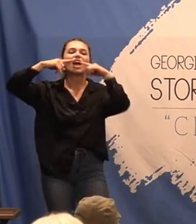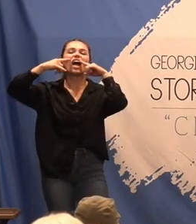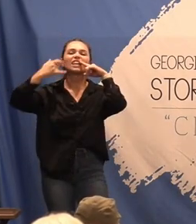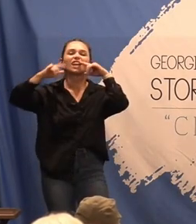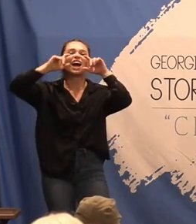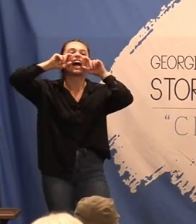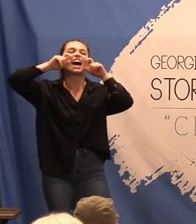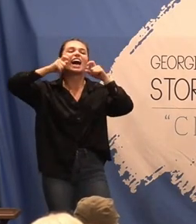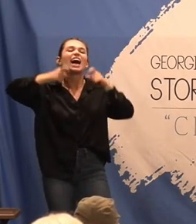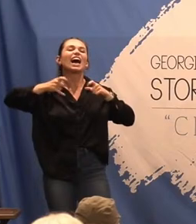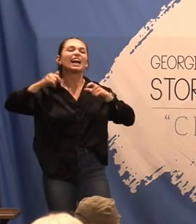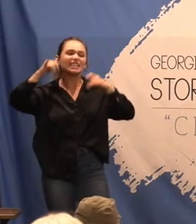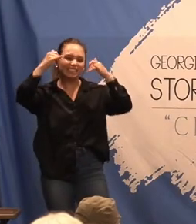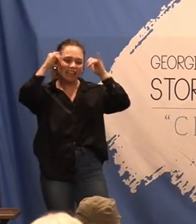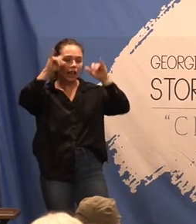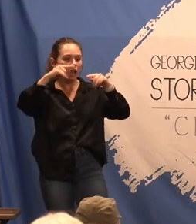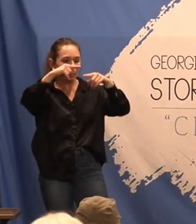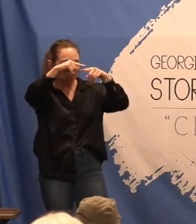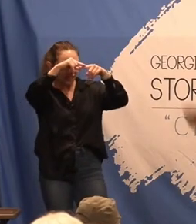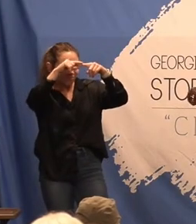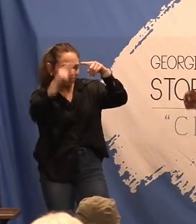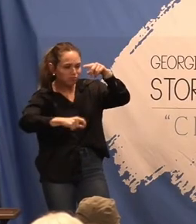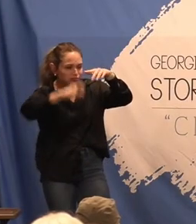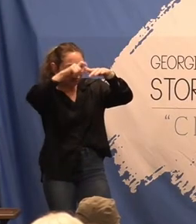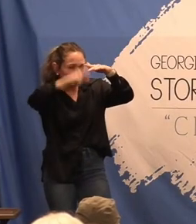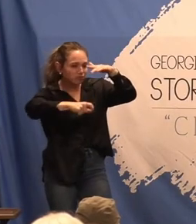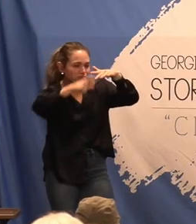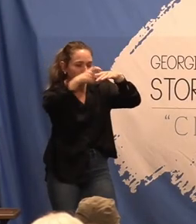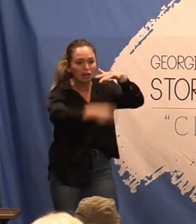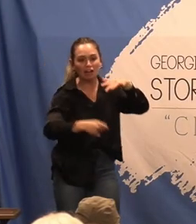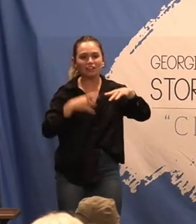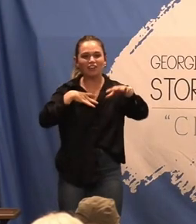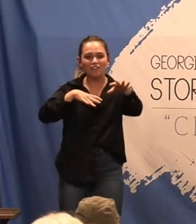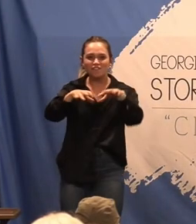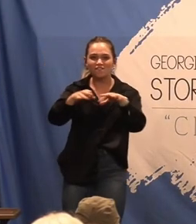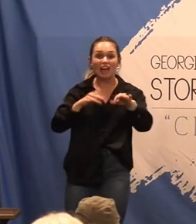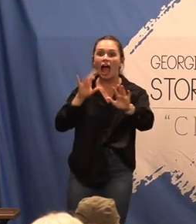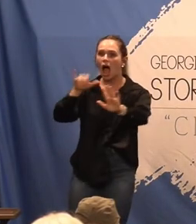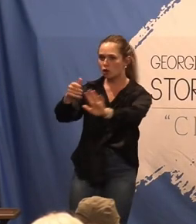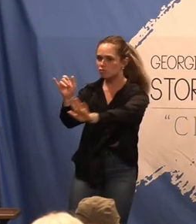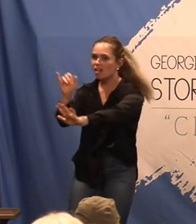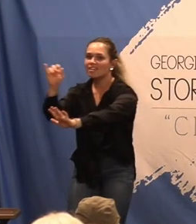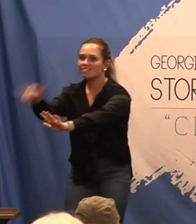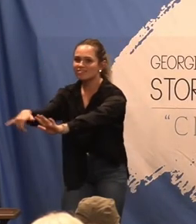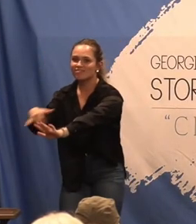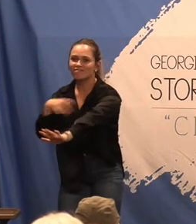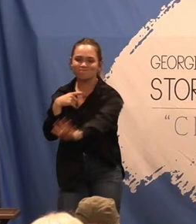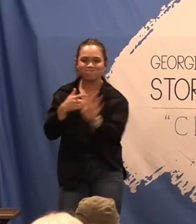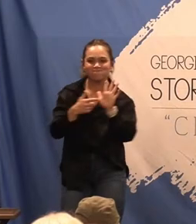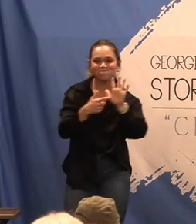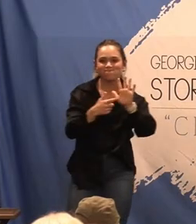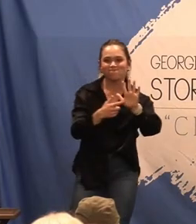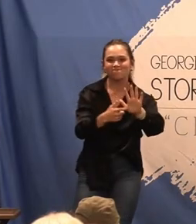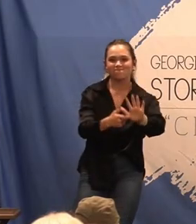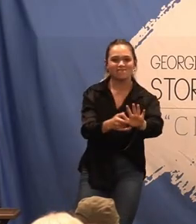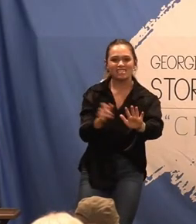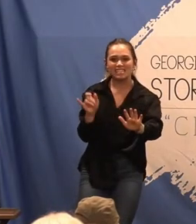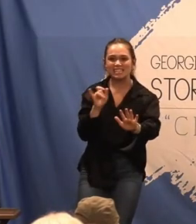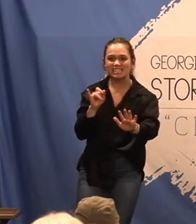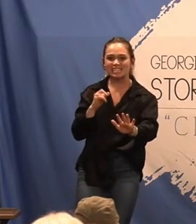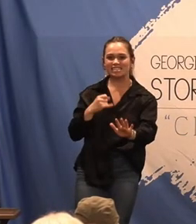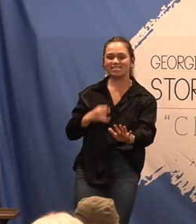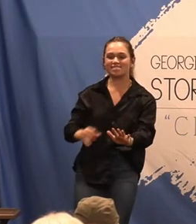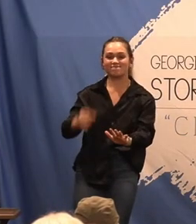as cows. Her nails became claws. Her feet, how do you like this, now displayed a clothing sheath of shining